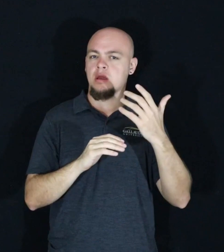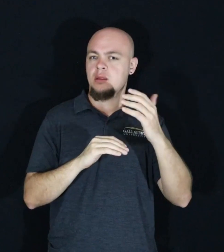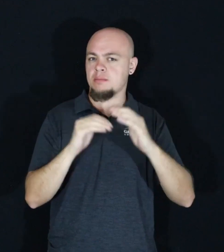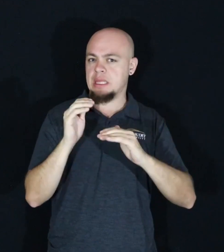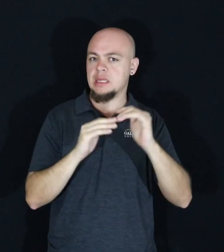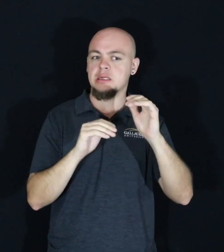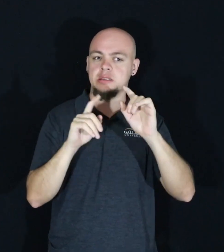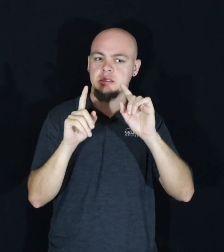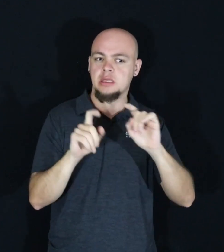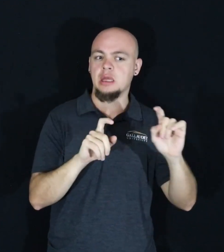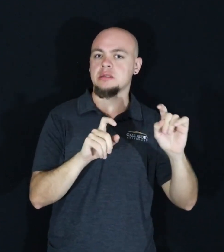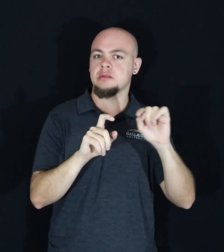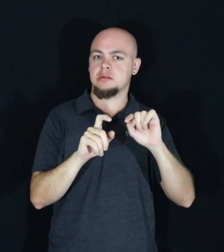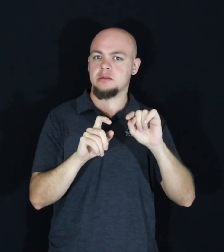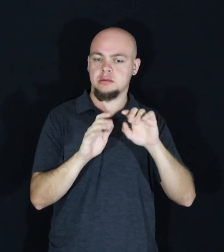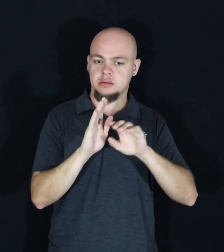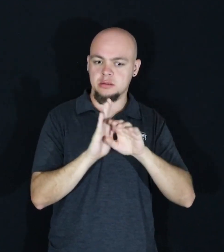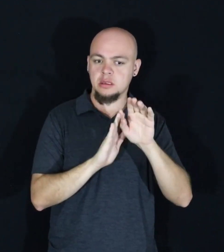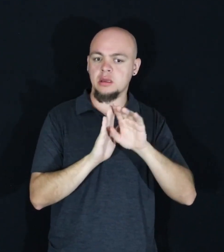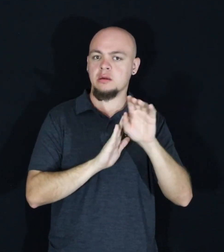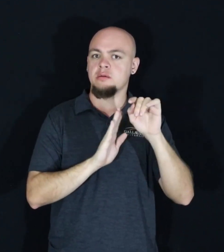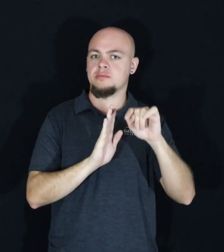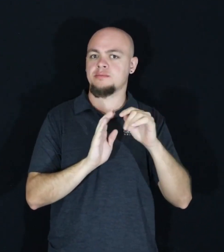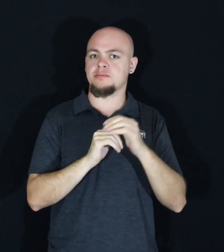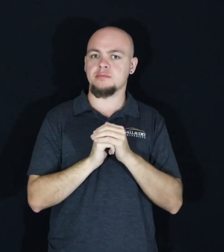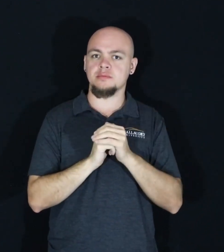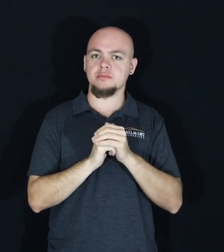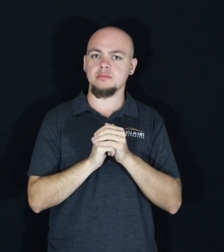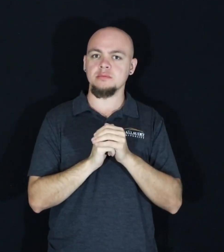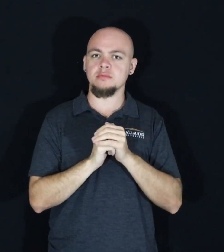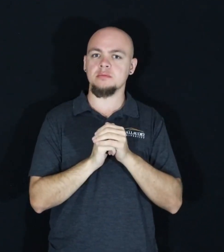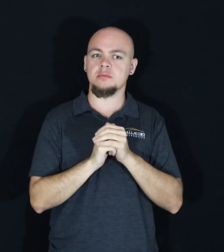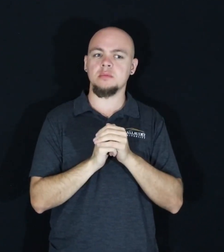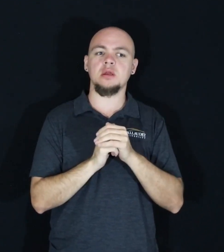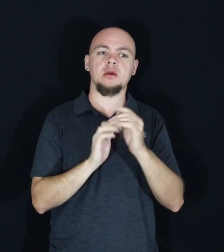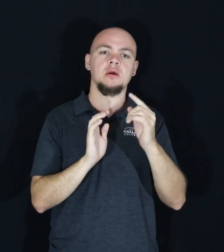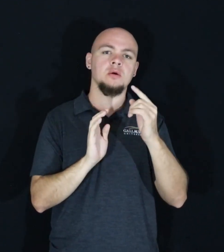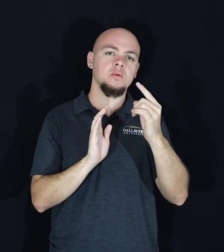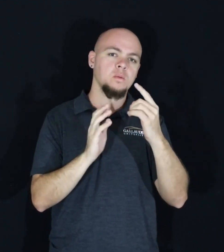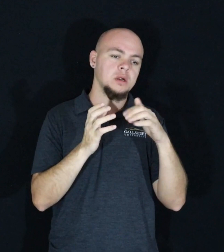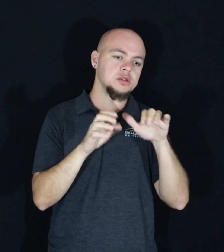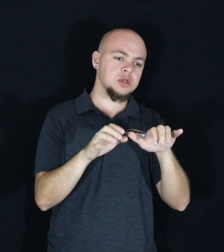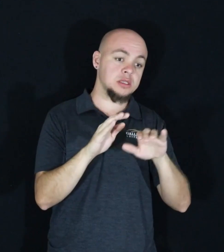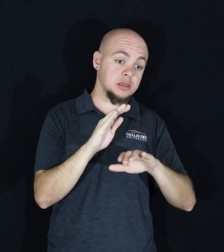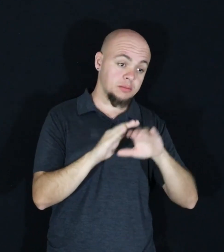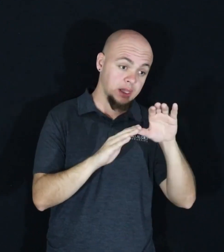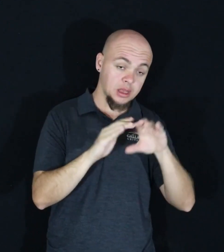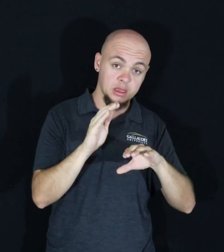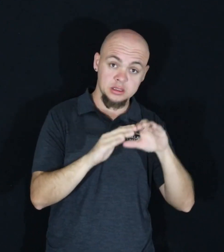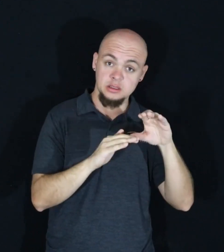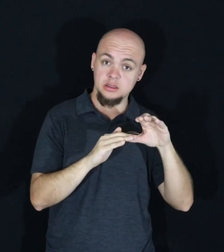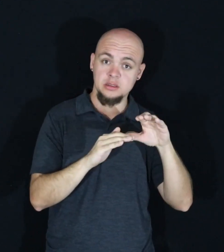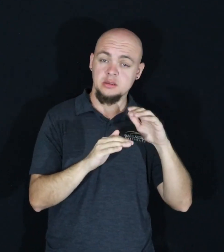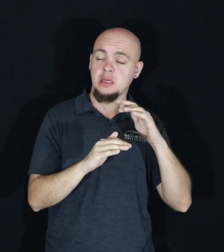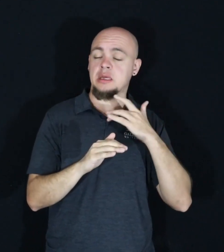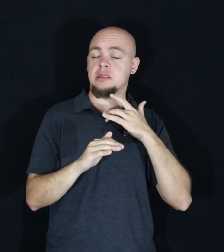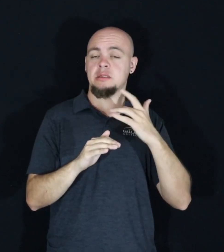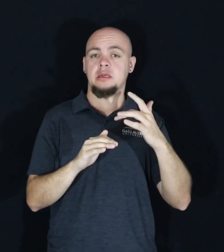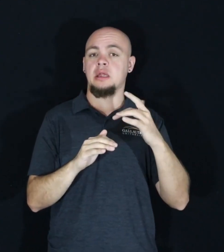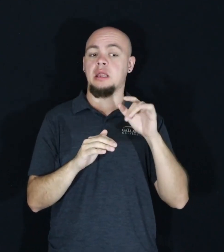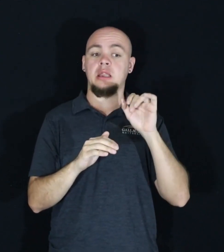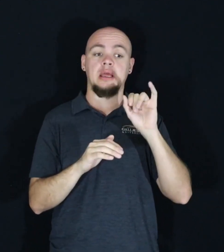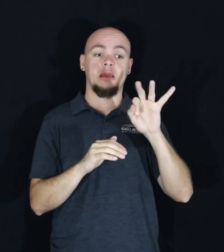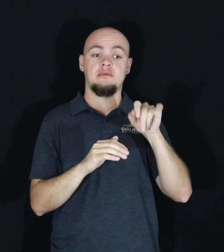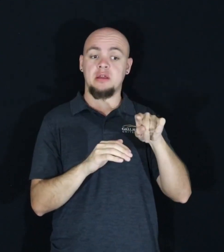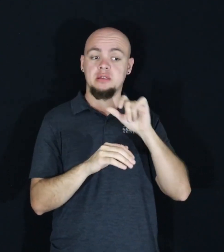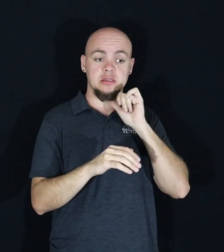development steps because we only get one chance to build and we rarely get another chance to rebuild it in case its function does not get validated.